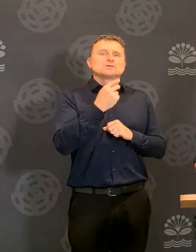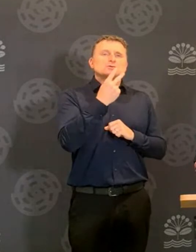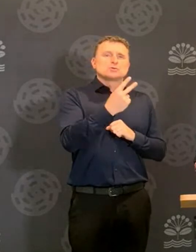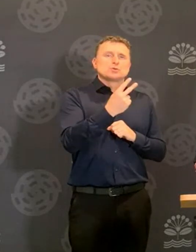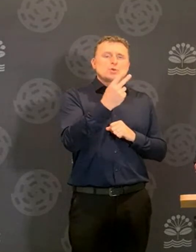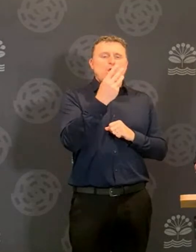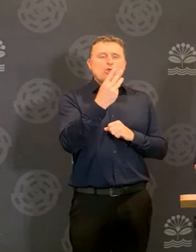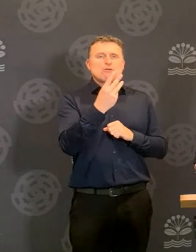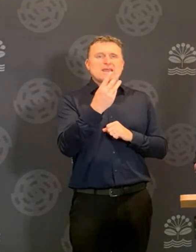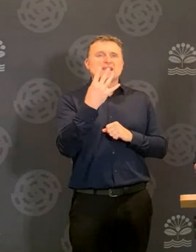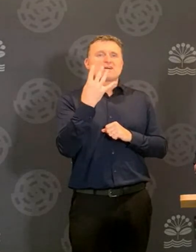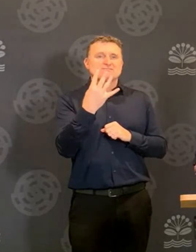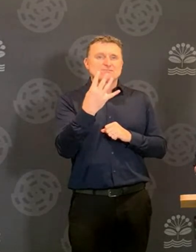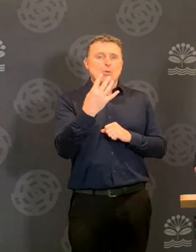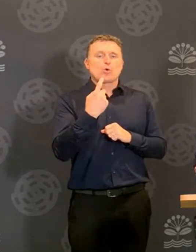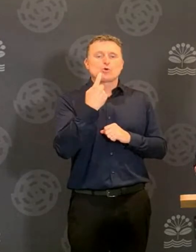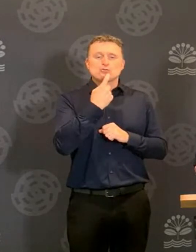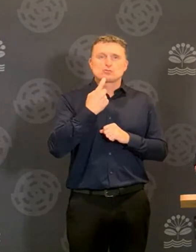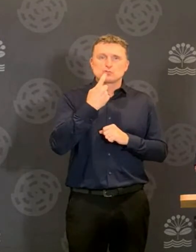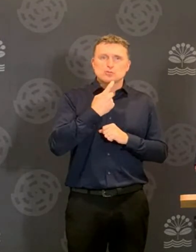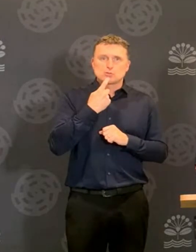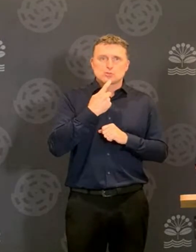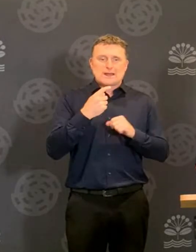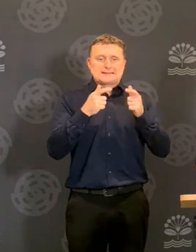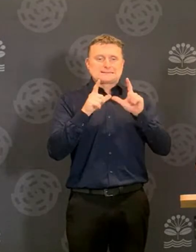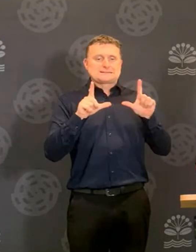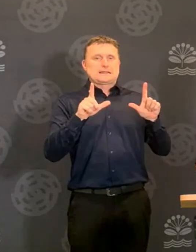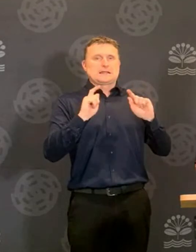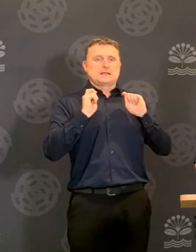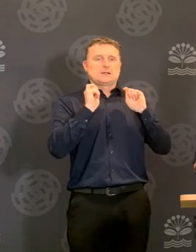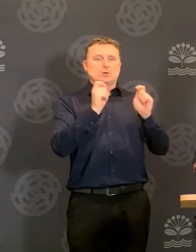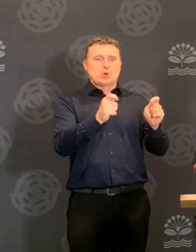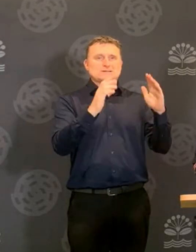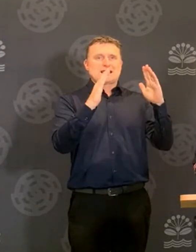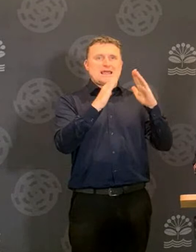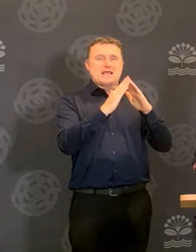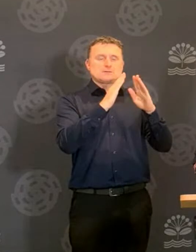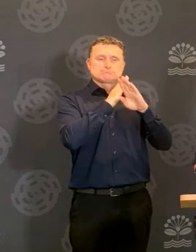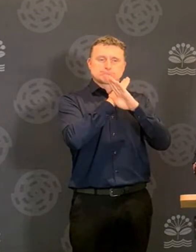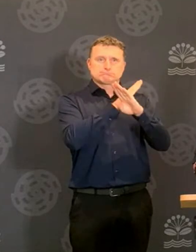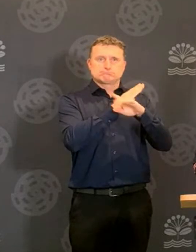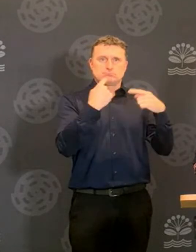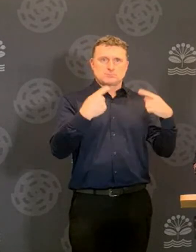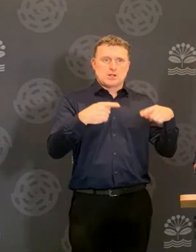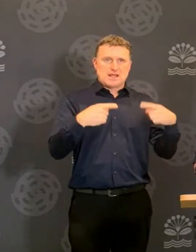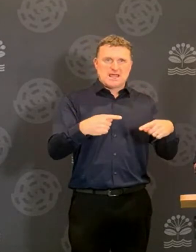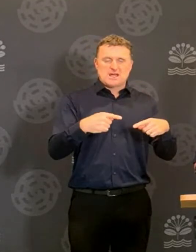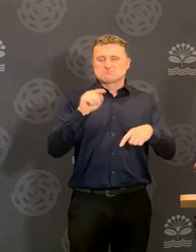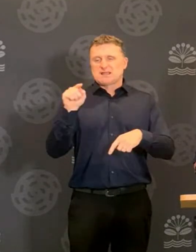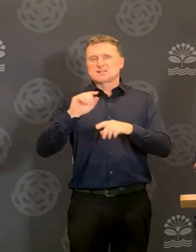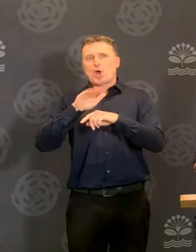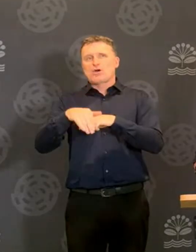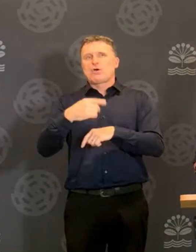234 red stickered properties and the 1,317 yellow stickered properties,